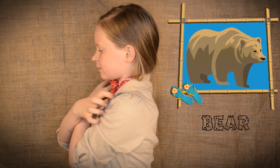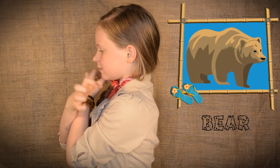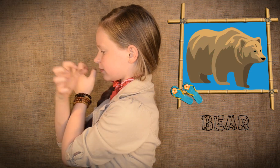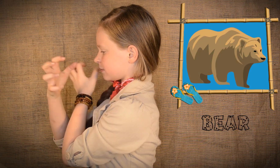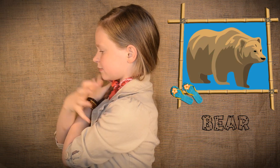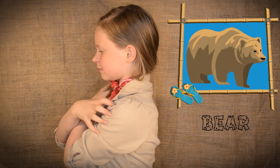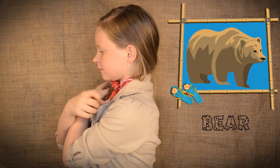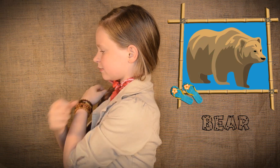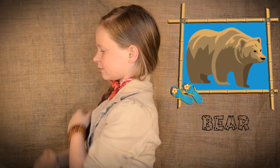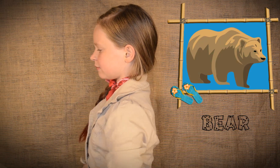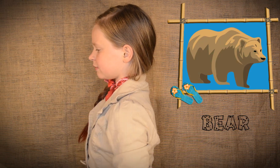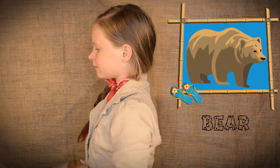Bear